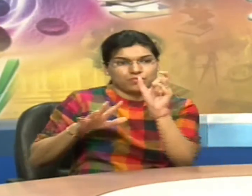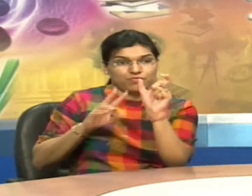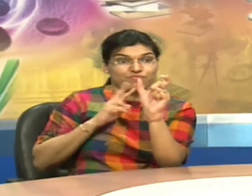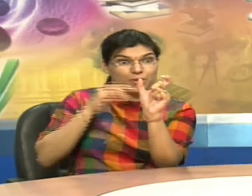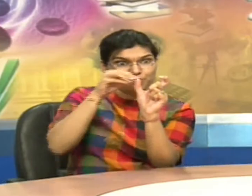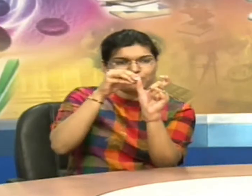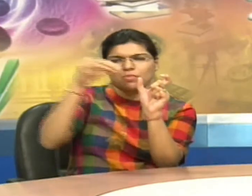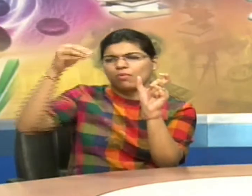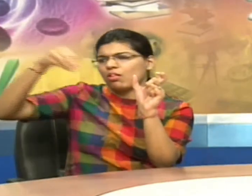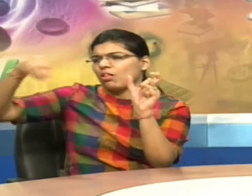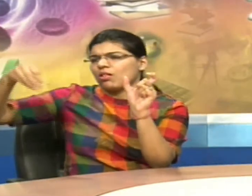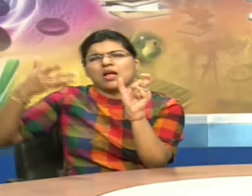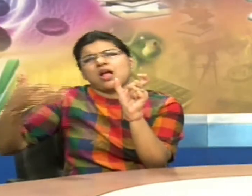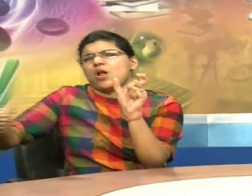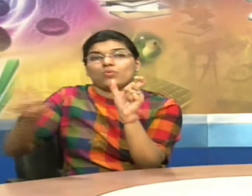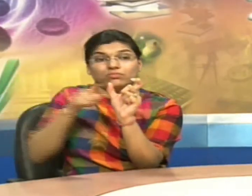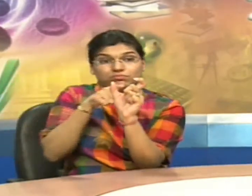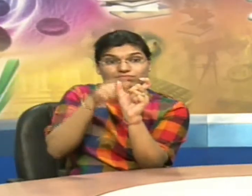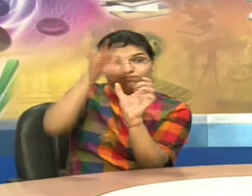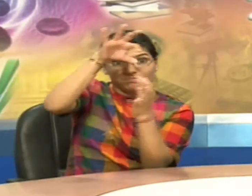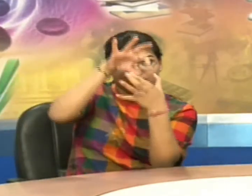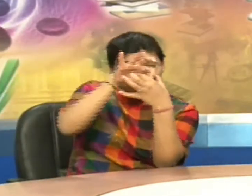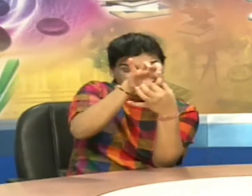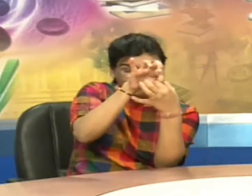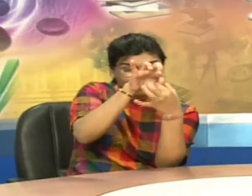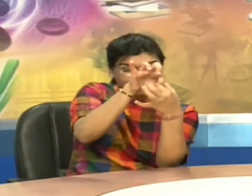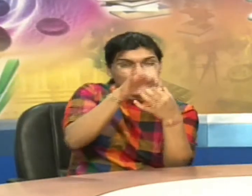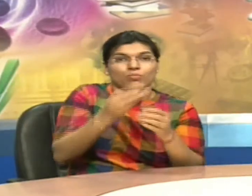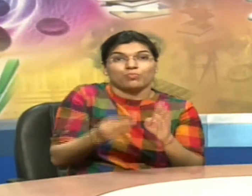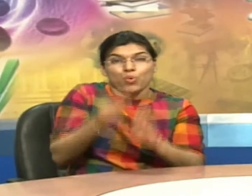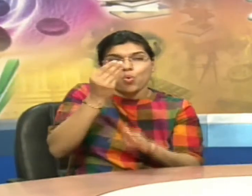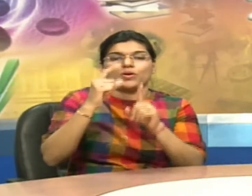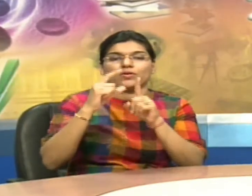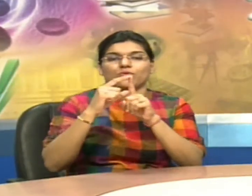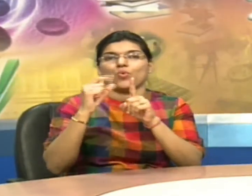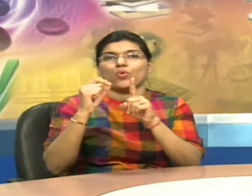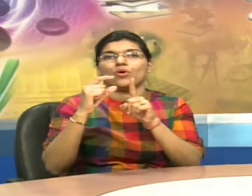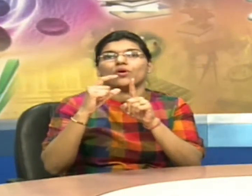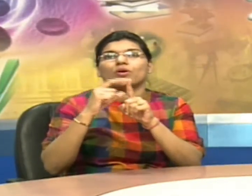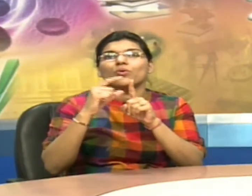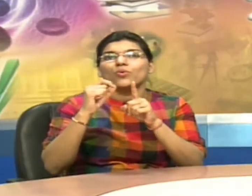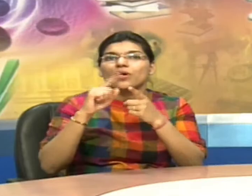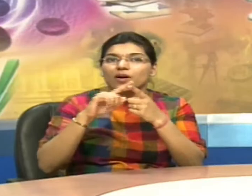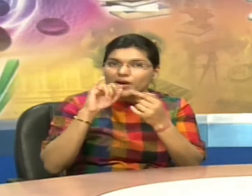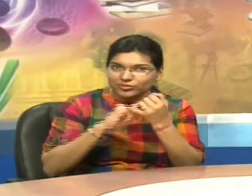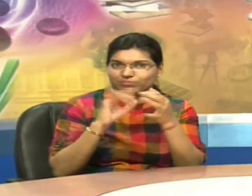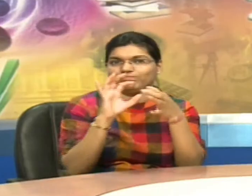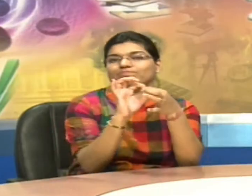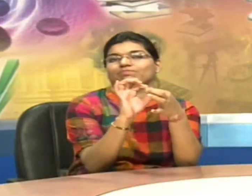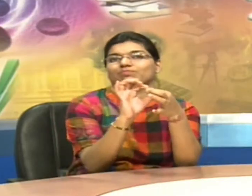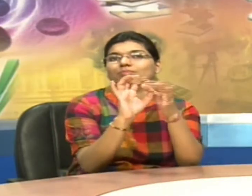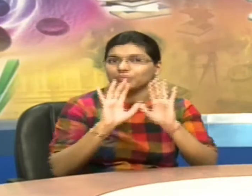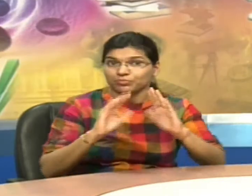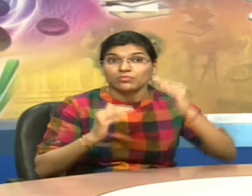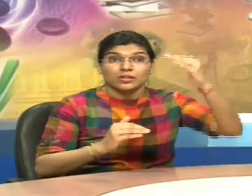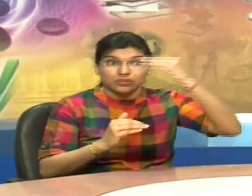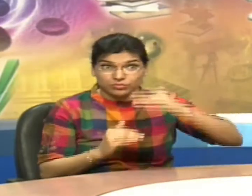adjective, no. Do and does doesn't work with adjective. It works with verbs only.